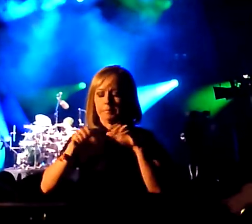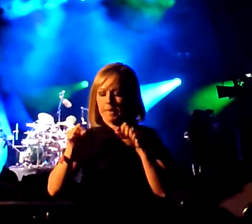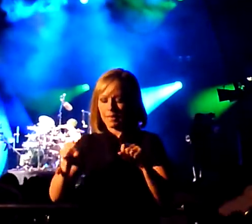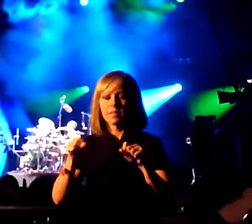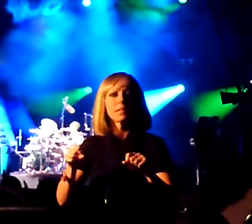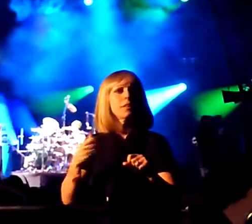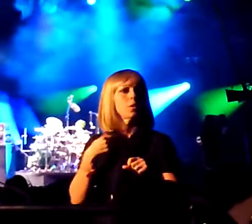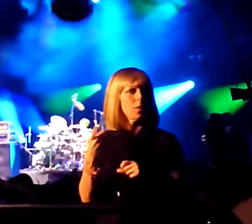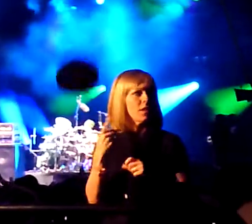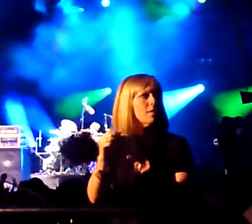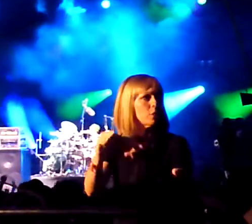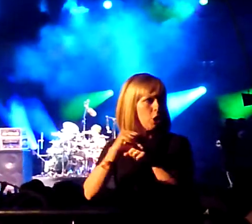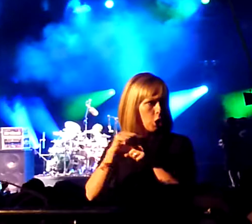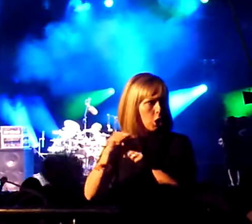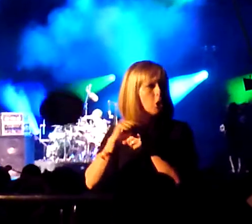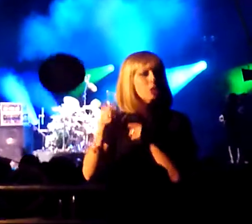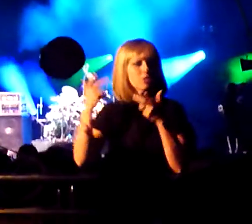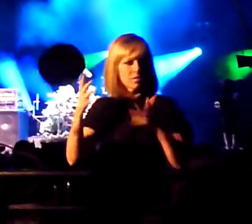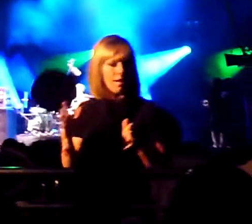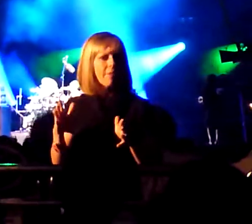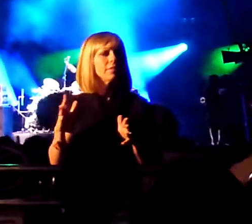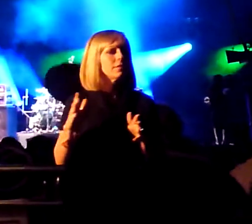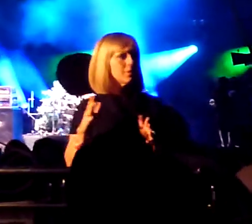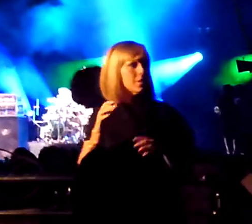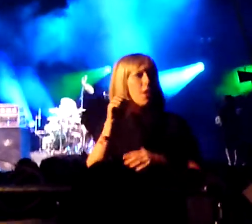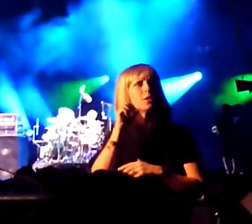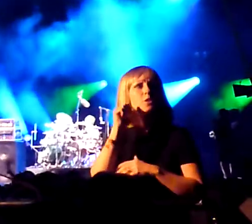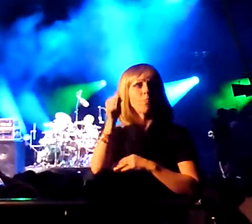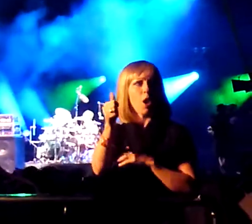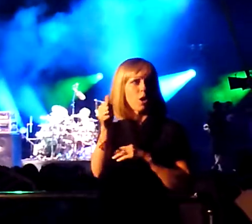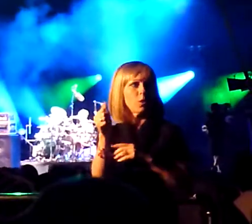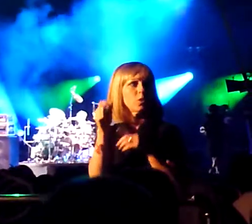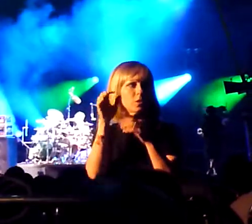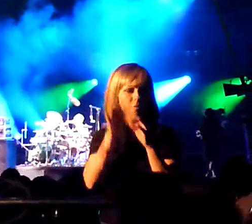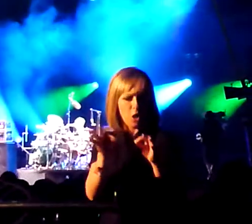you've rehearsed tomorrow's verse